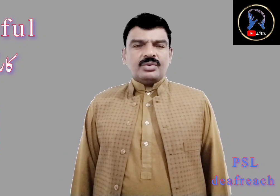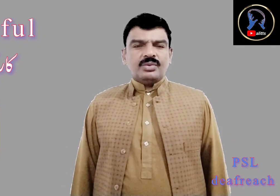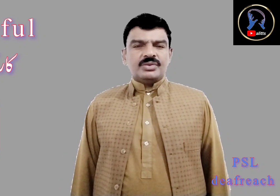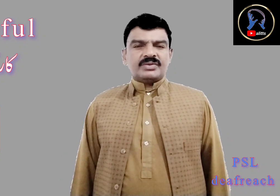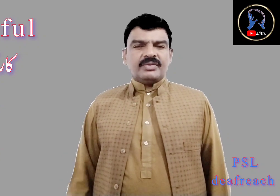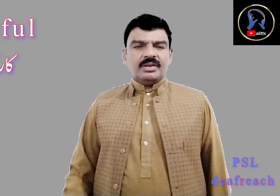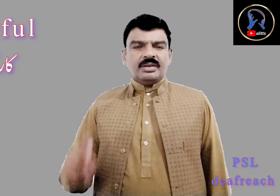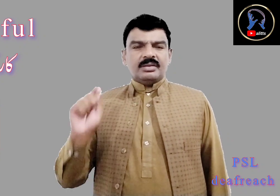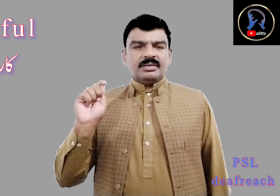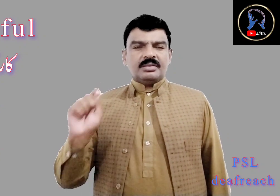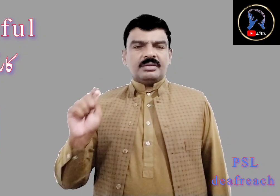useful,